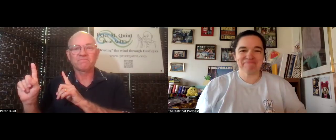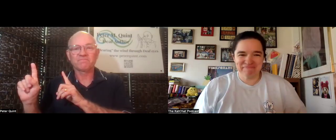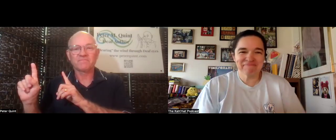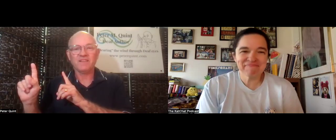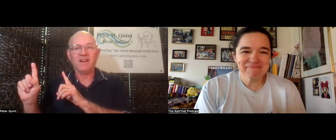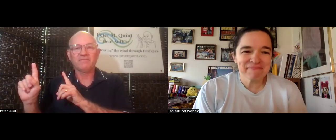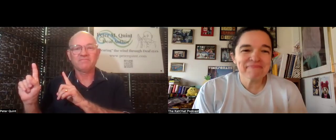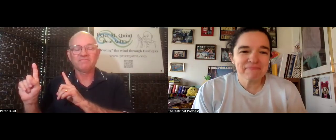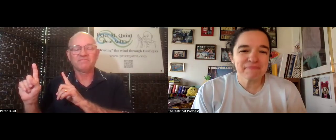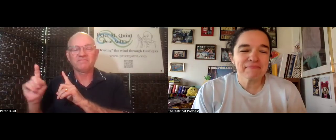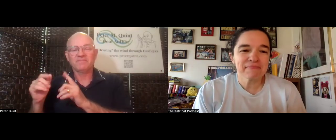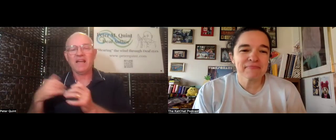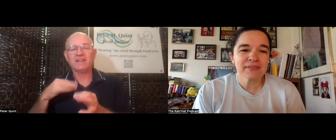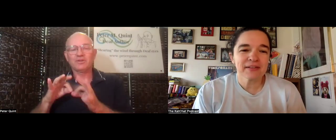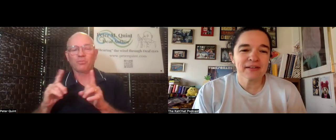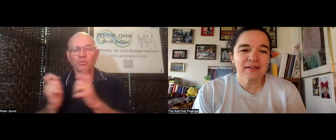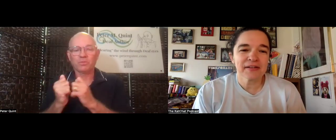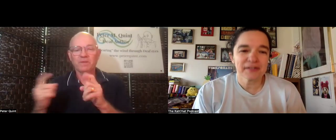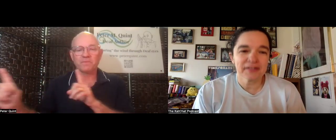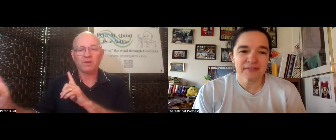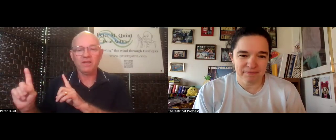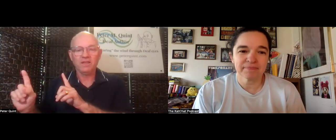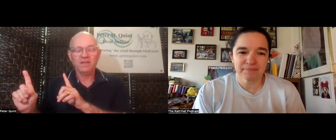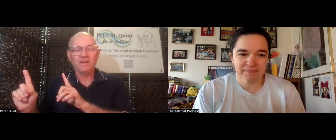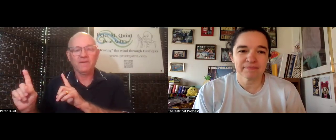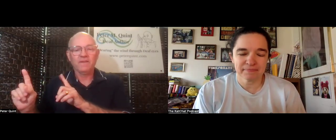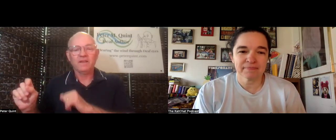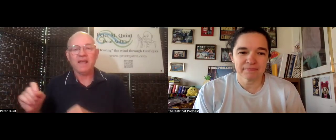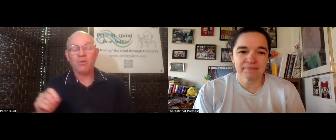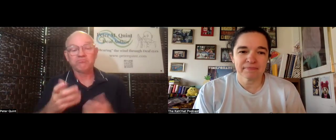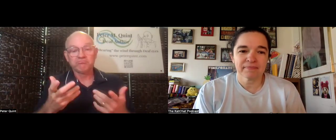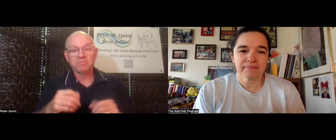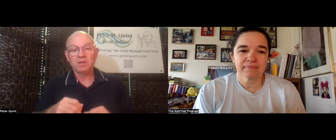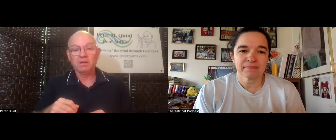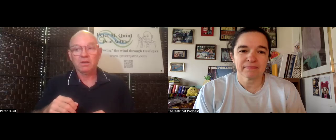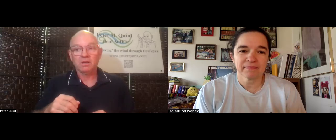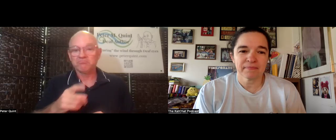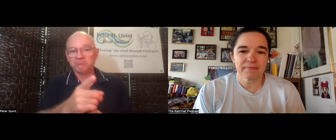events? Yeah, I had an interpreter with me. Okay. Now,